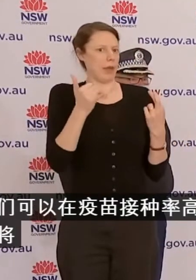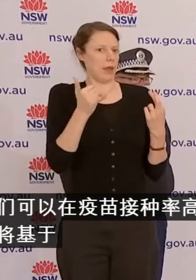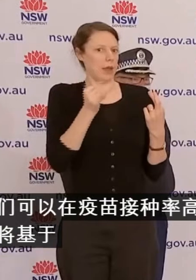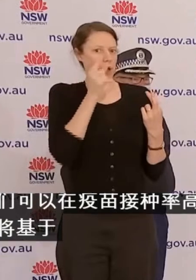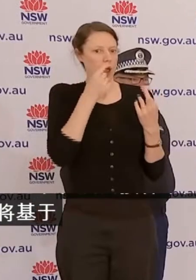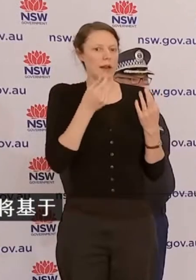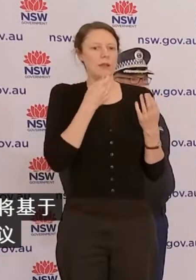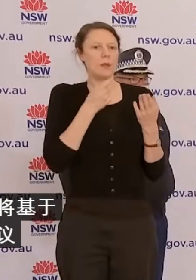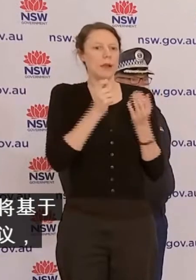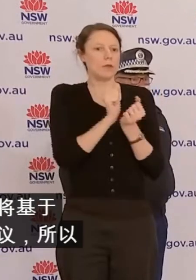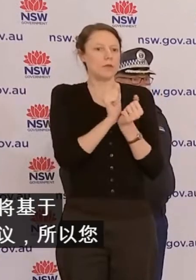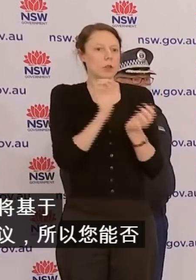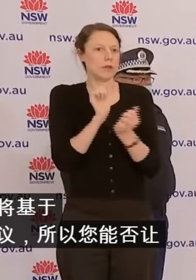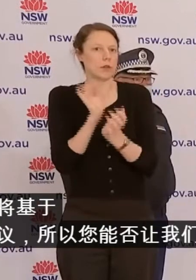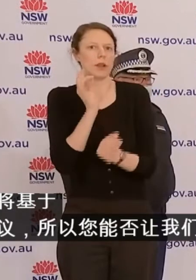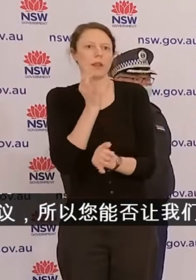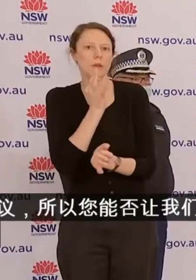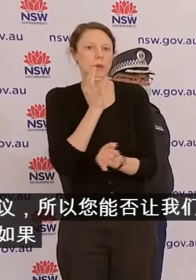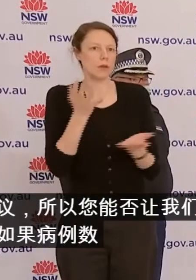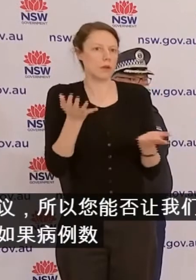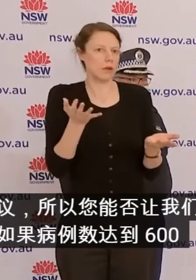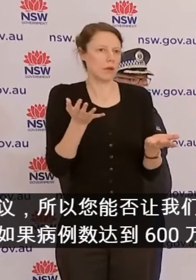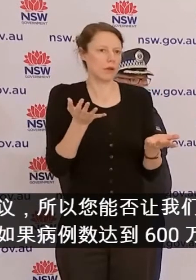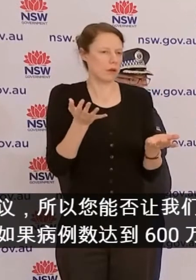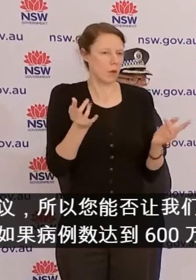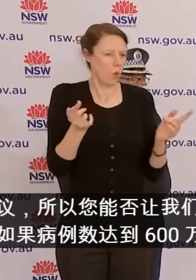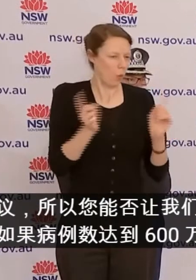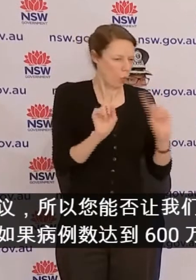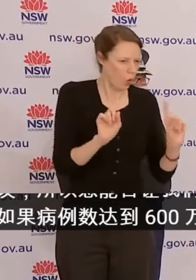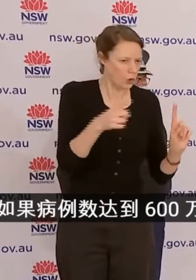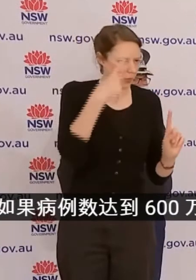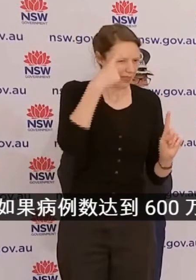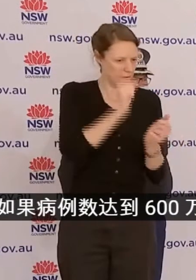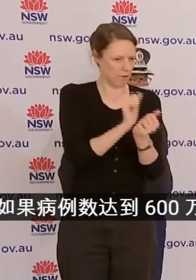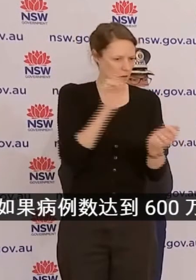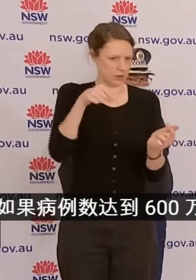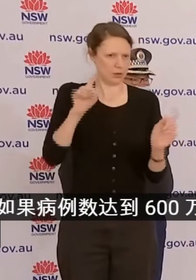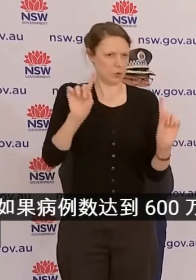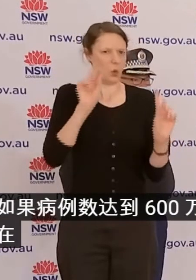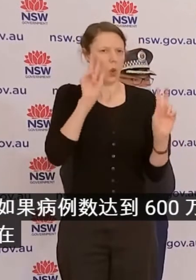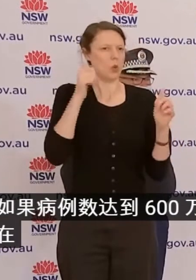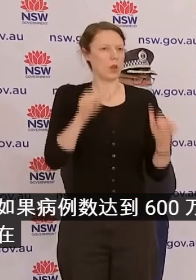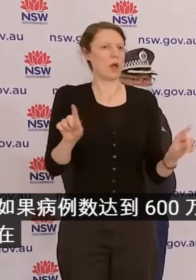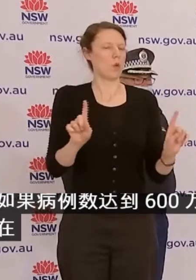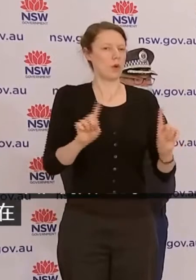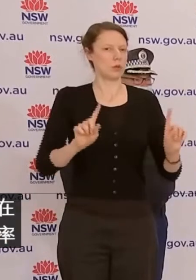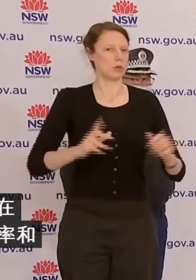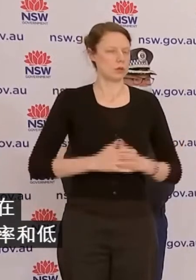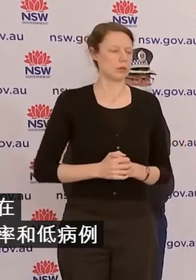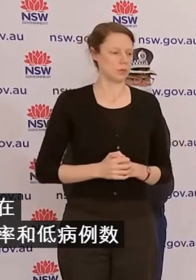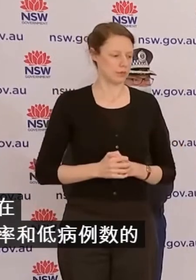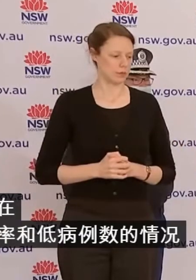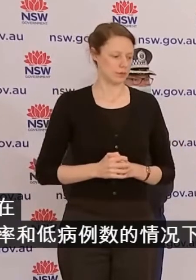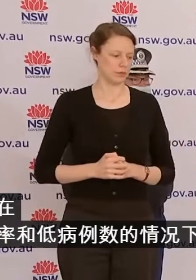be based on advice that you provide. So can you give us some certainty about what additional freedoms we will be able to see in circumstances of